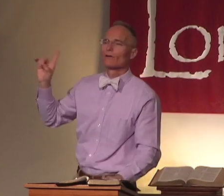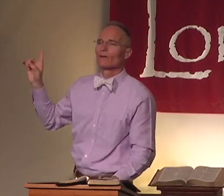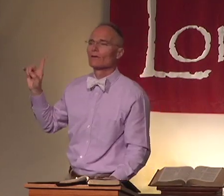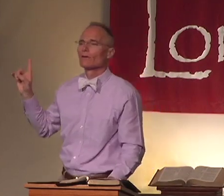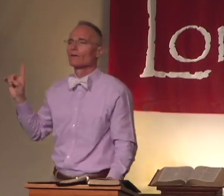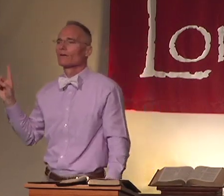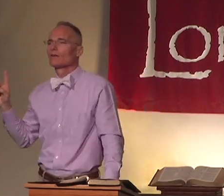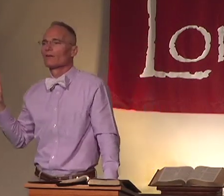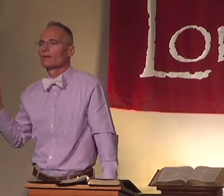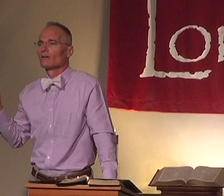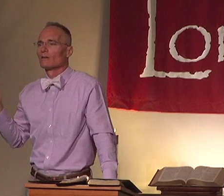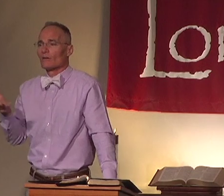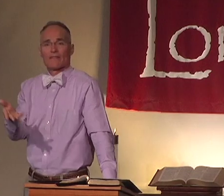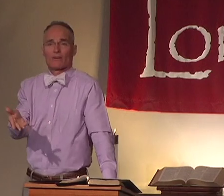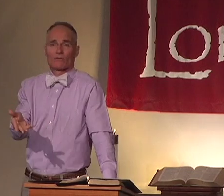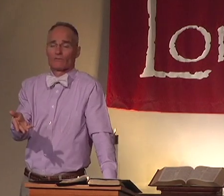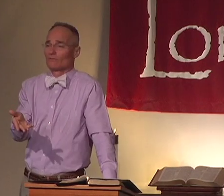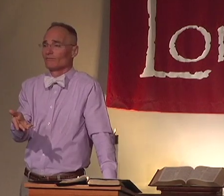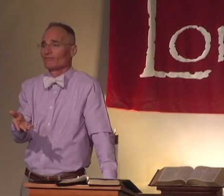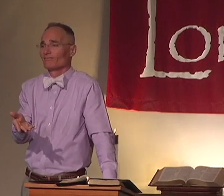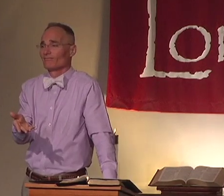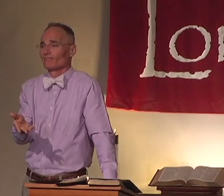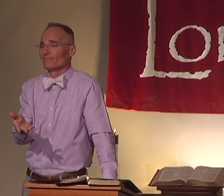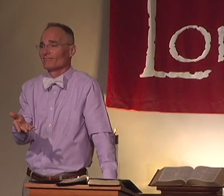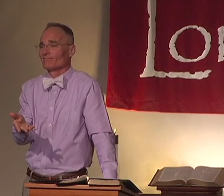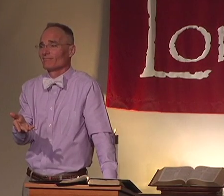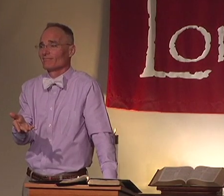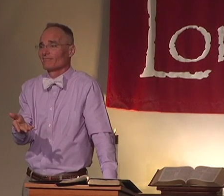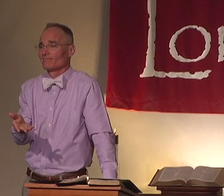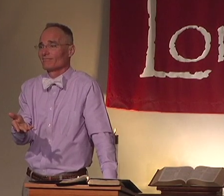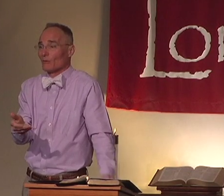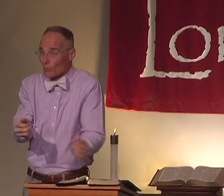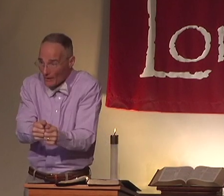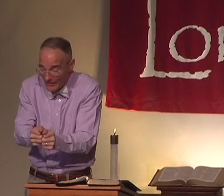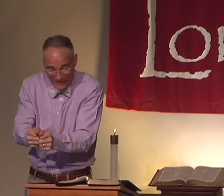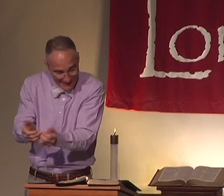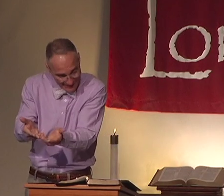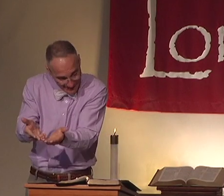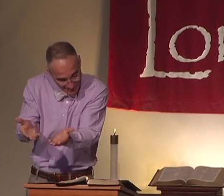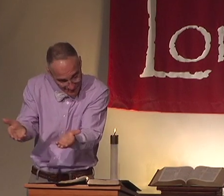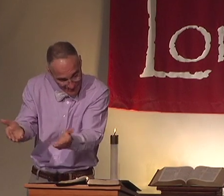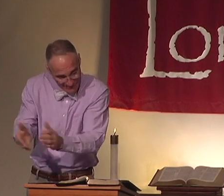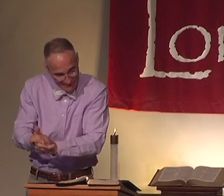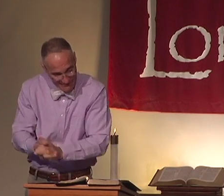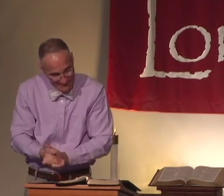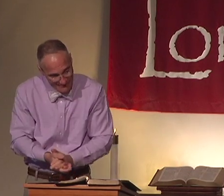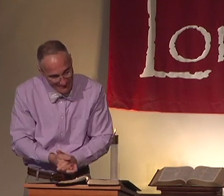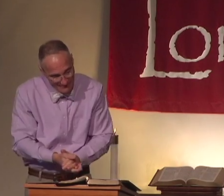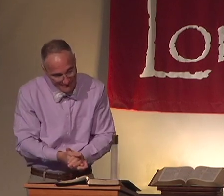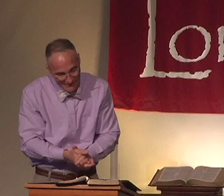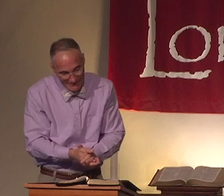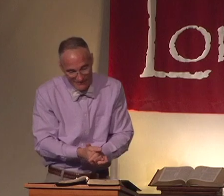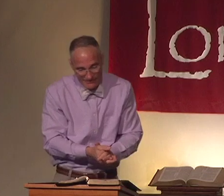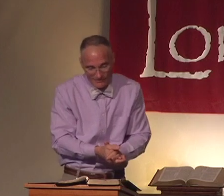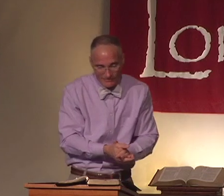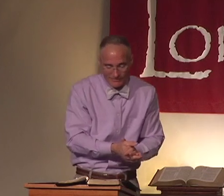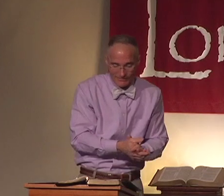And where was Jesus? He was right there. He was right there with them.